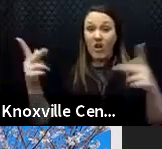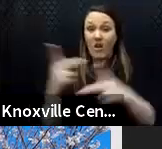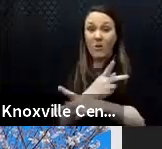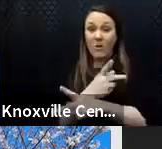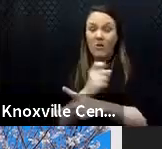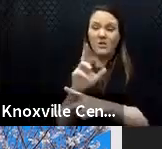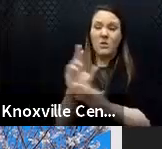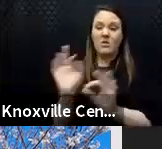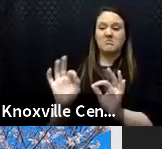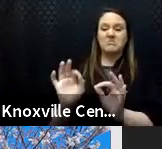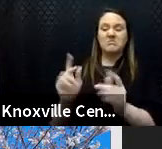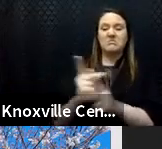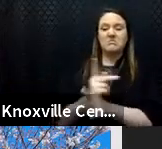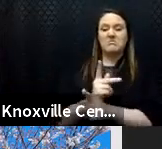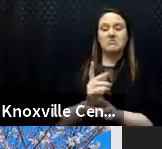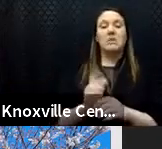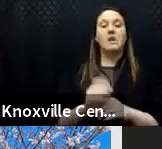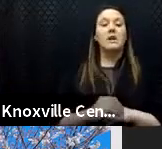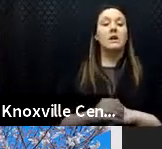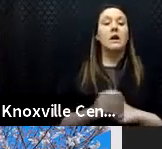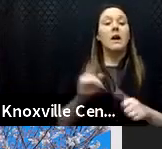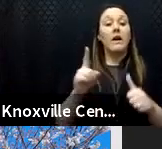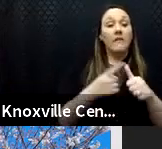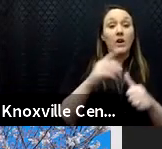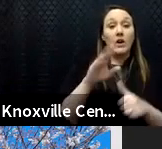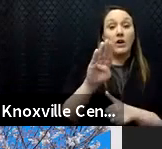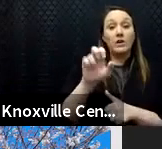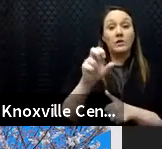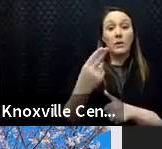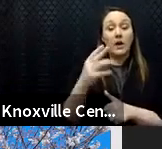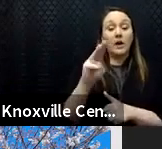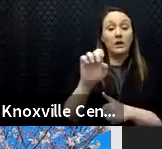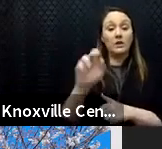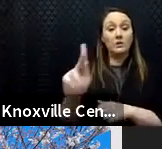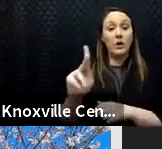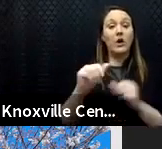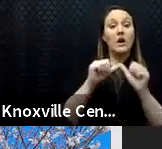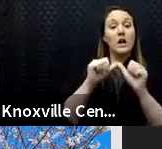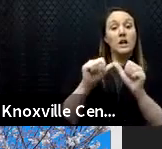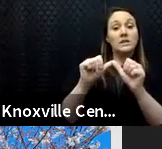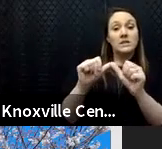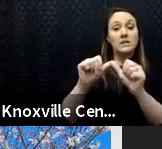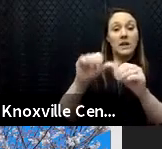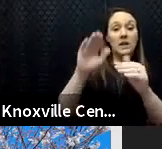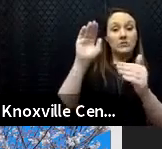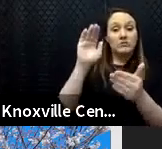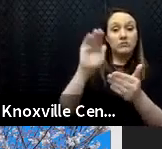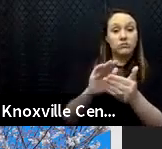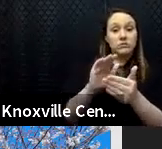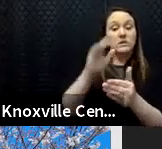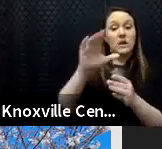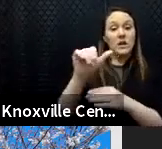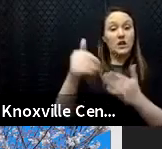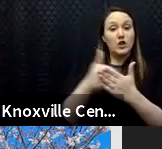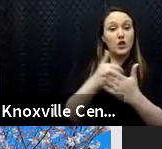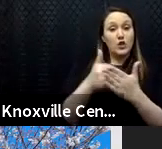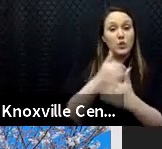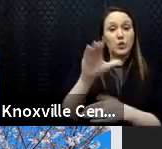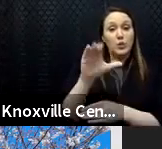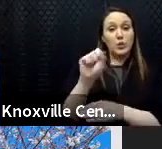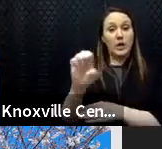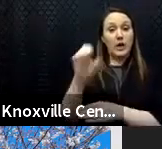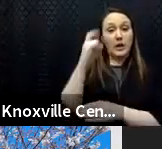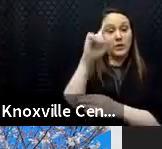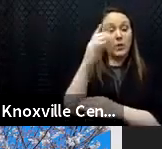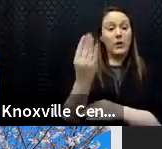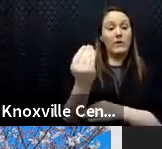Now, moving on to the first benchmark, sustained reduction or stability in new cases for 14 days. To